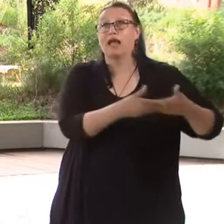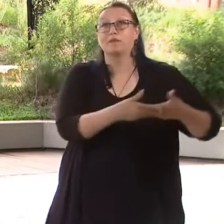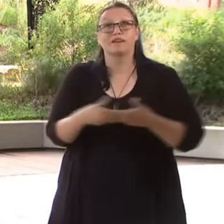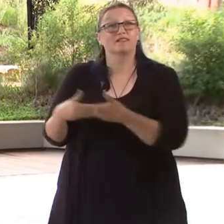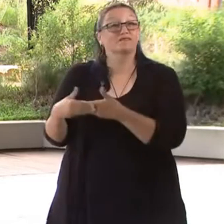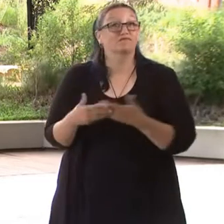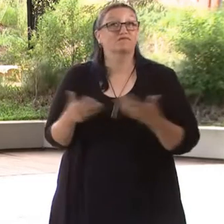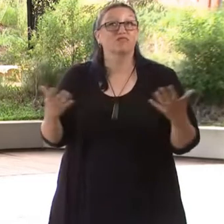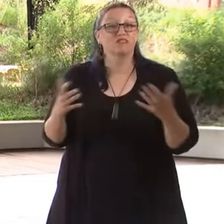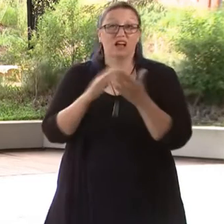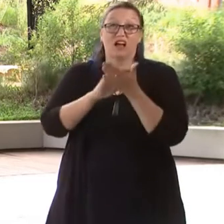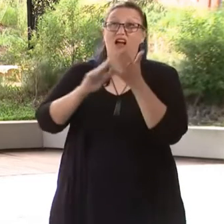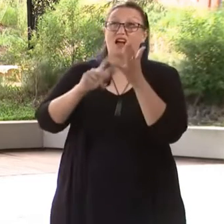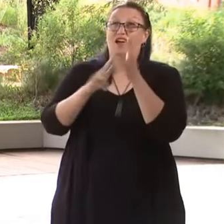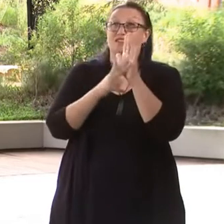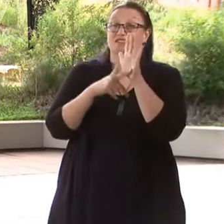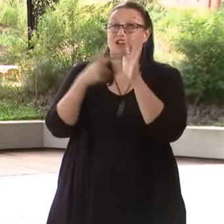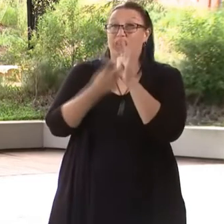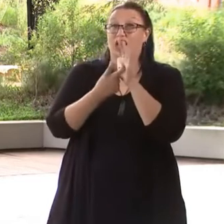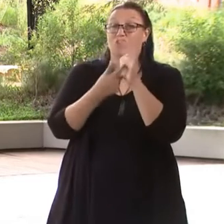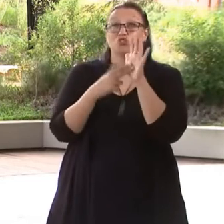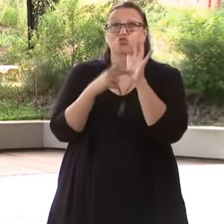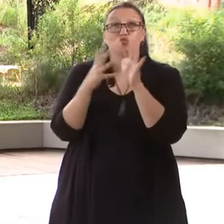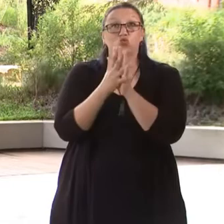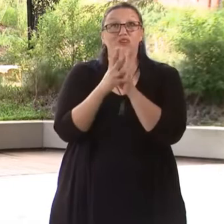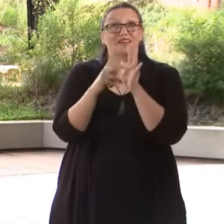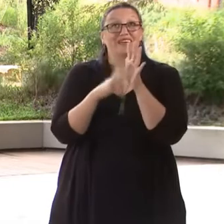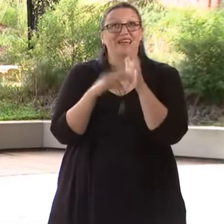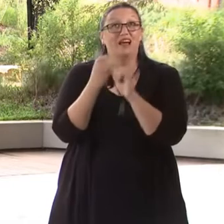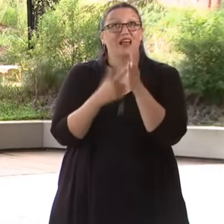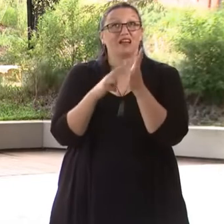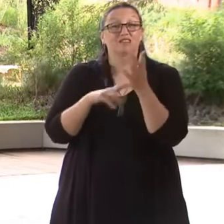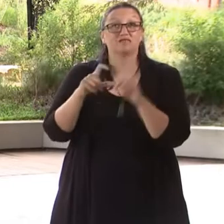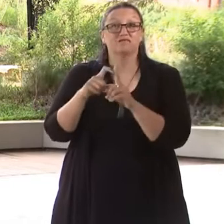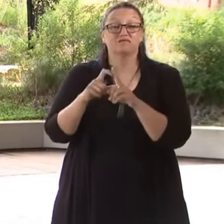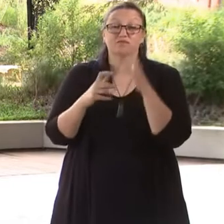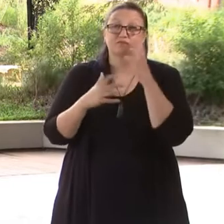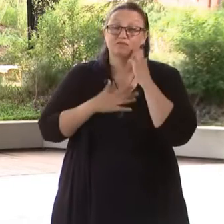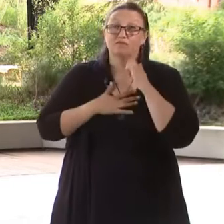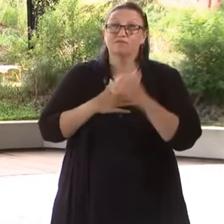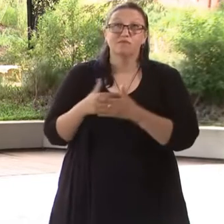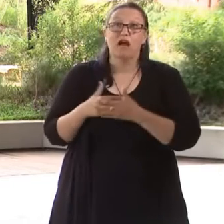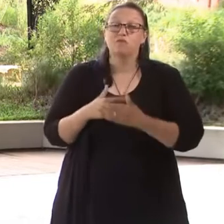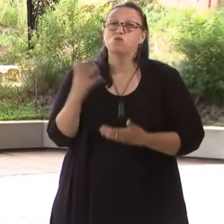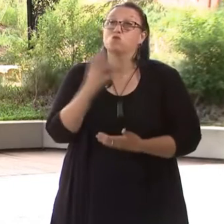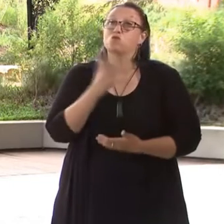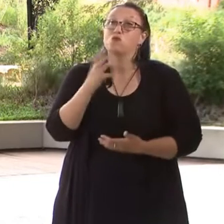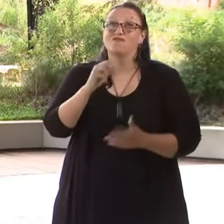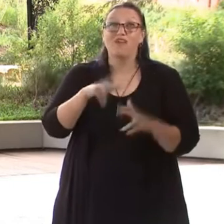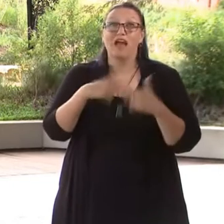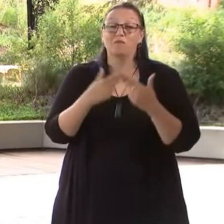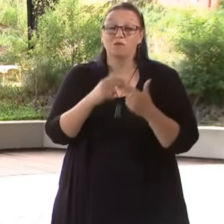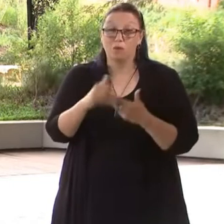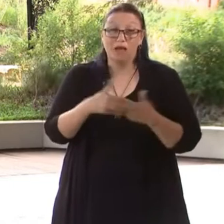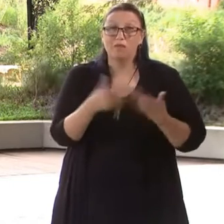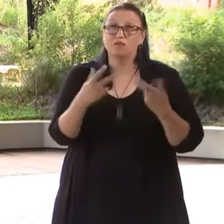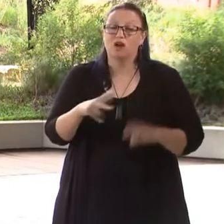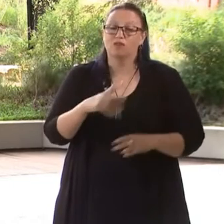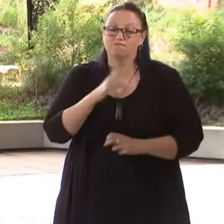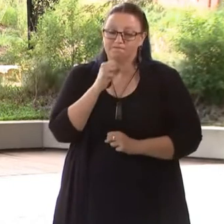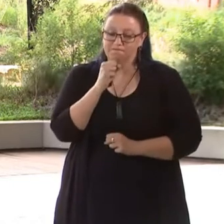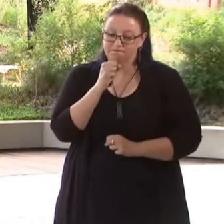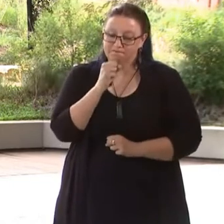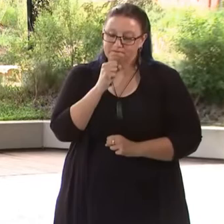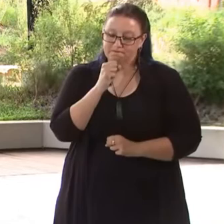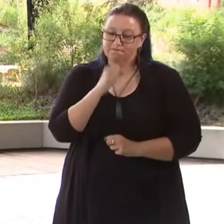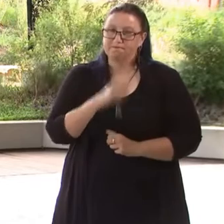Hunter, New England. Can I just take the moment to also express my condolences to that family for their loss. This